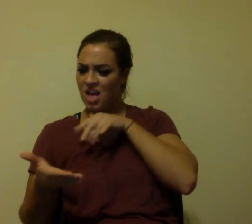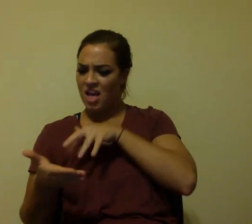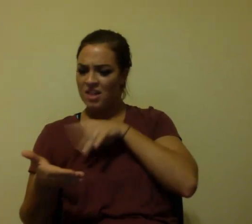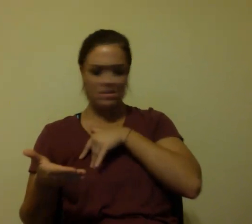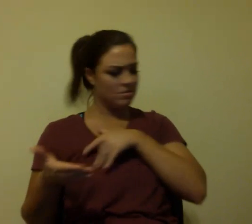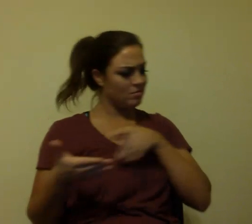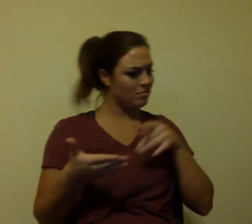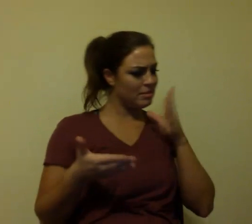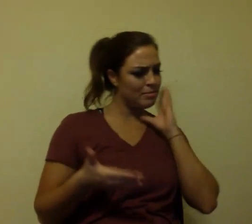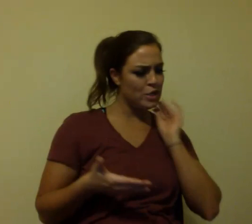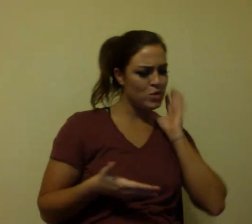was really healing.